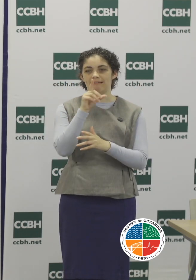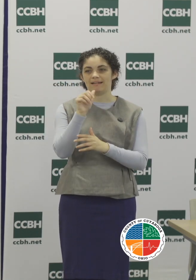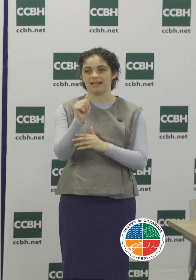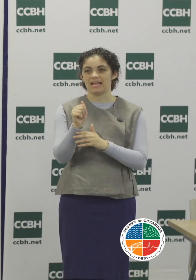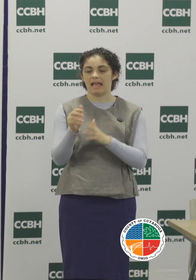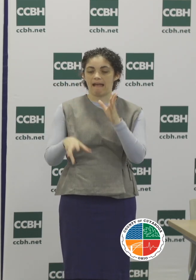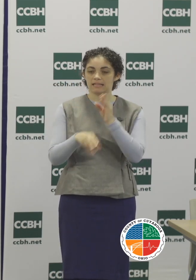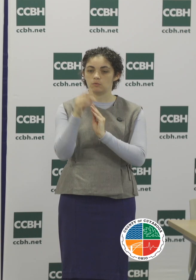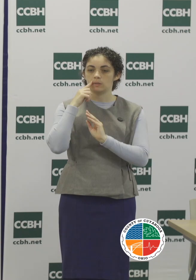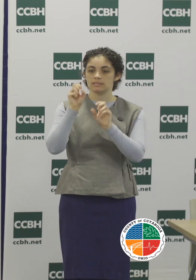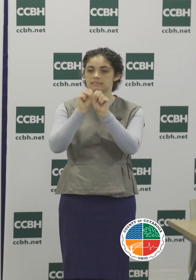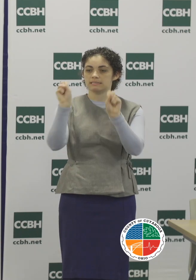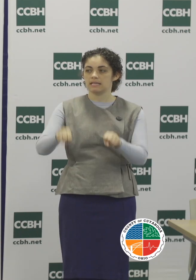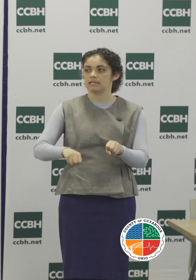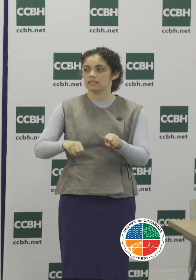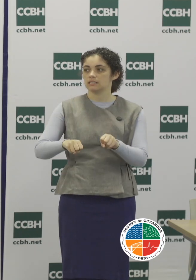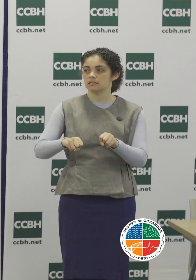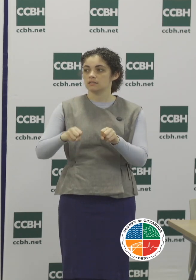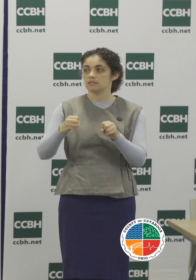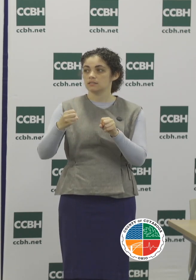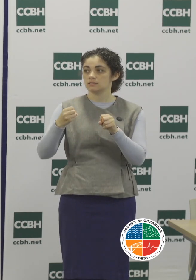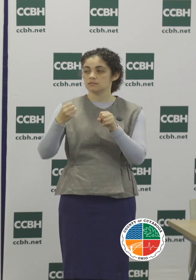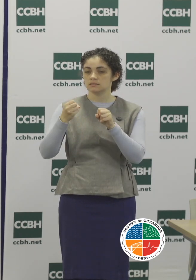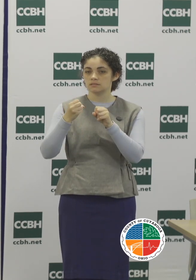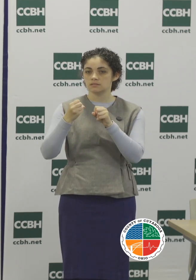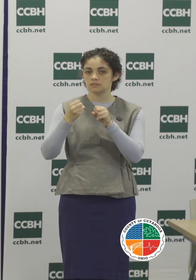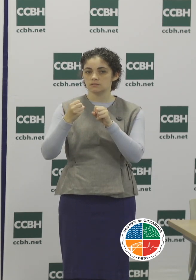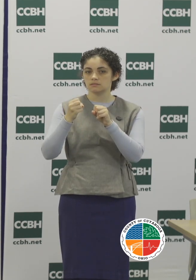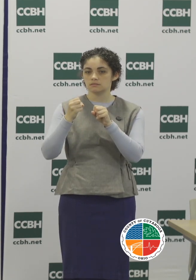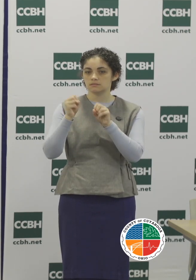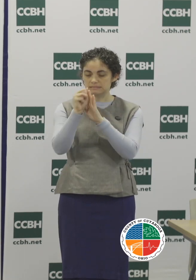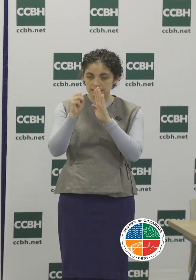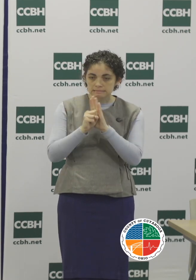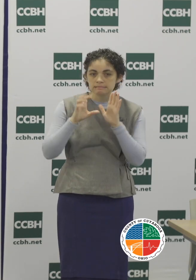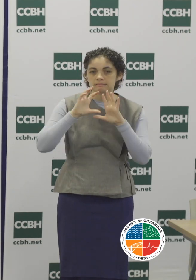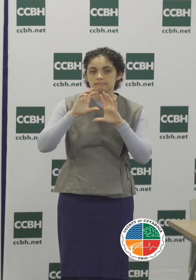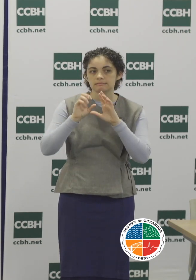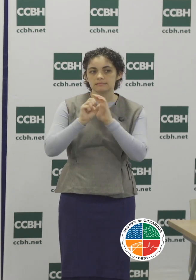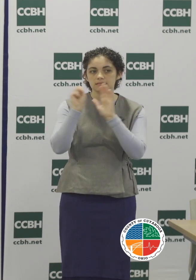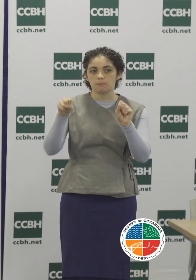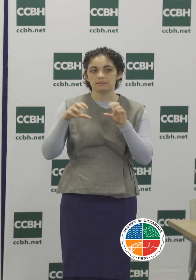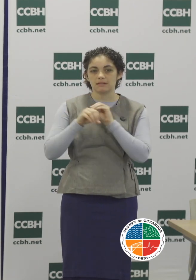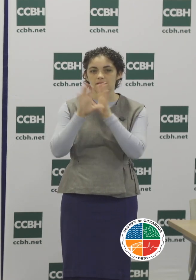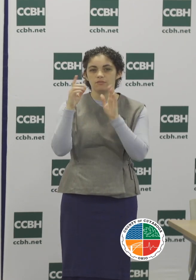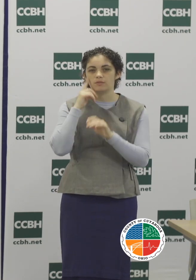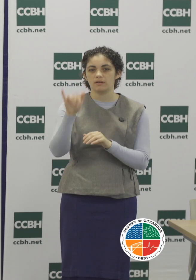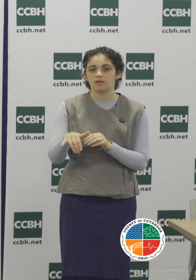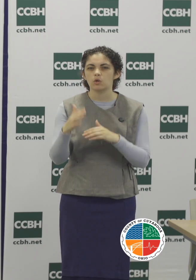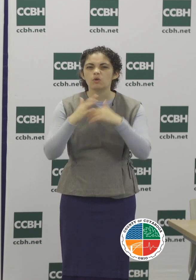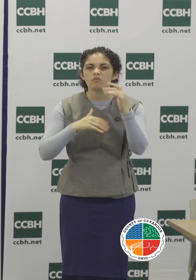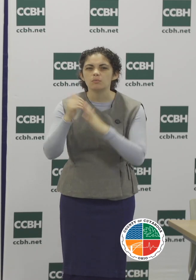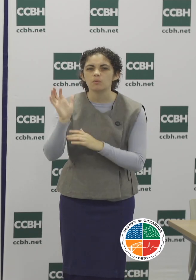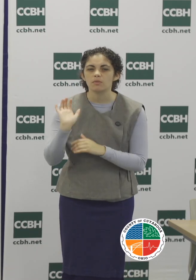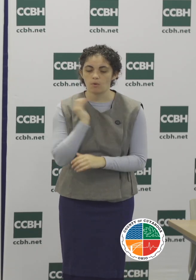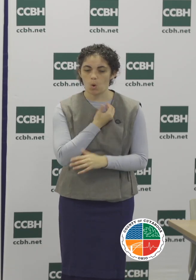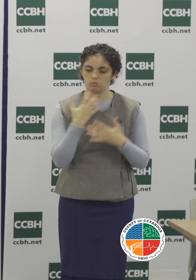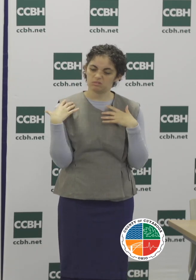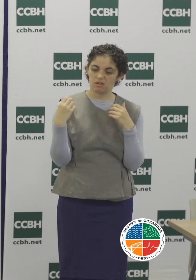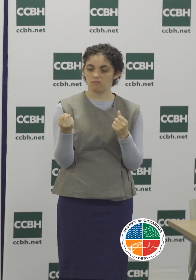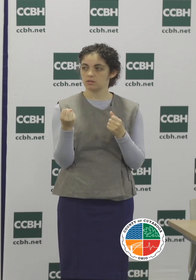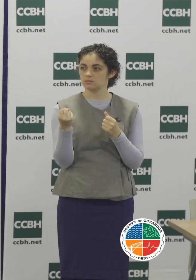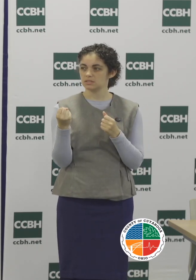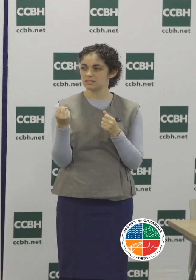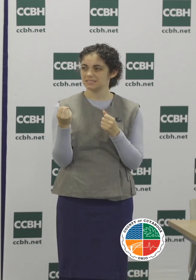state system as quickly as we clear them. So the state is receiving those as well. Good, and you're comfortable with those, our recovery